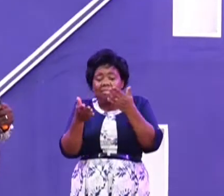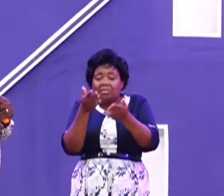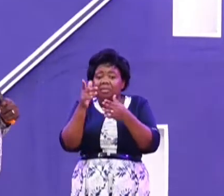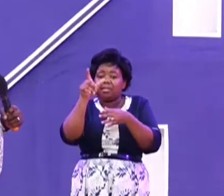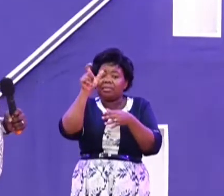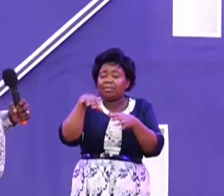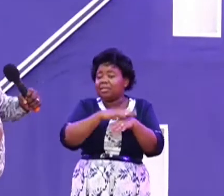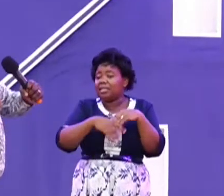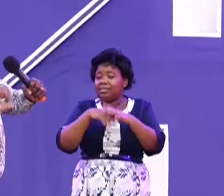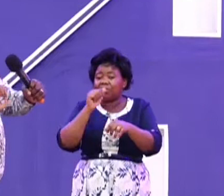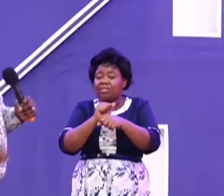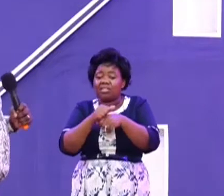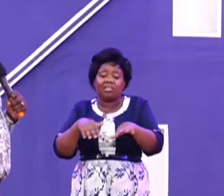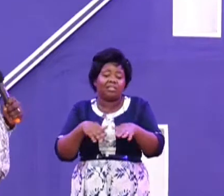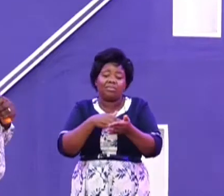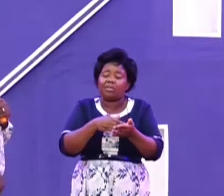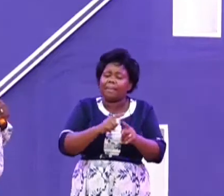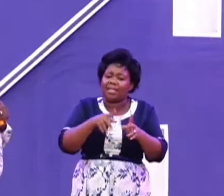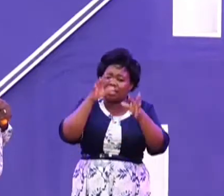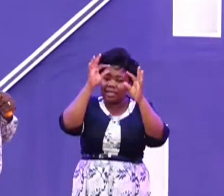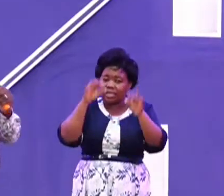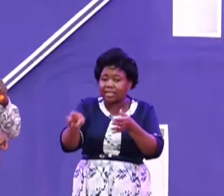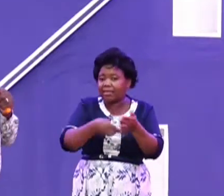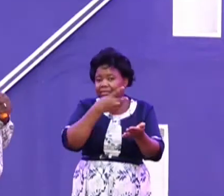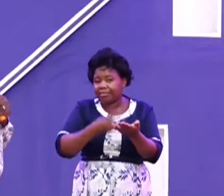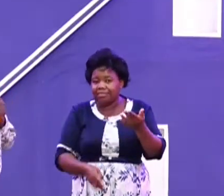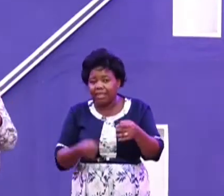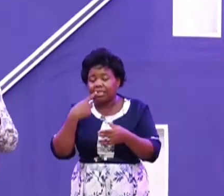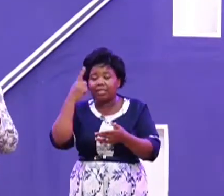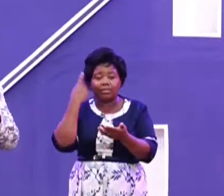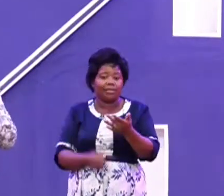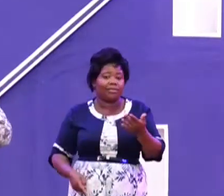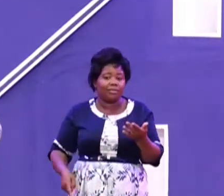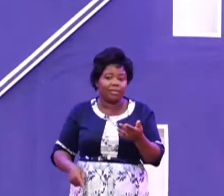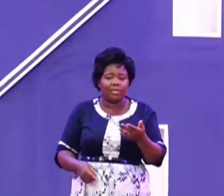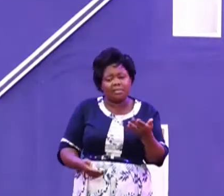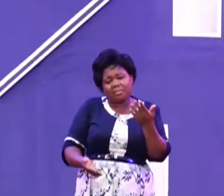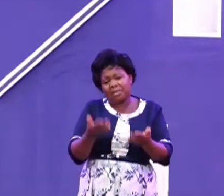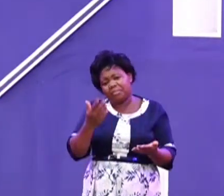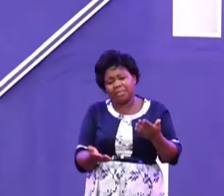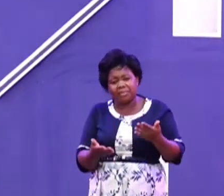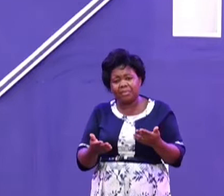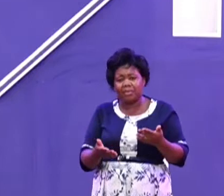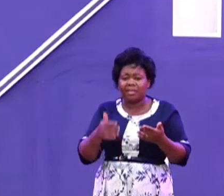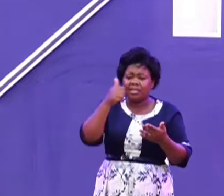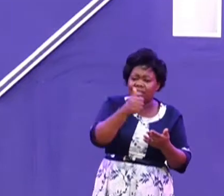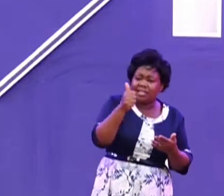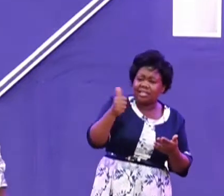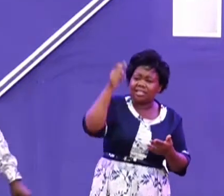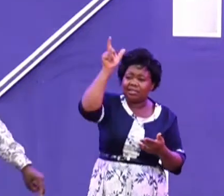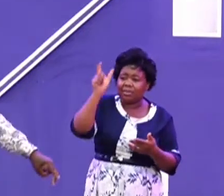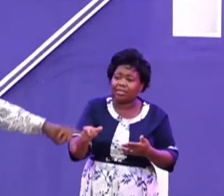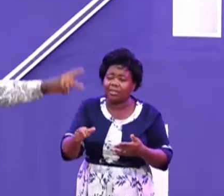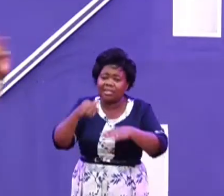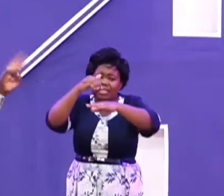that maybe doesn't work his way. Things have just failed. And he said, at least every one